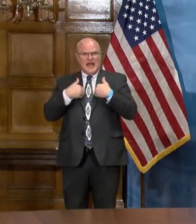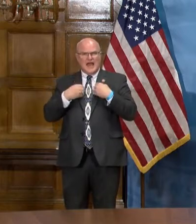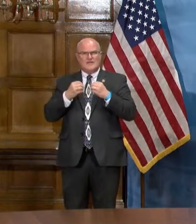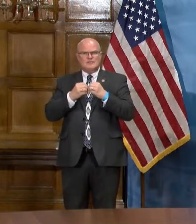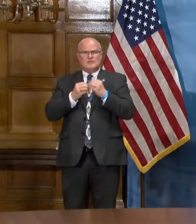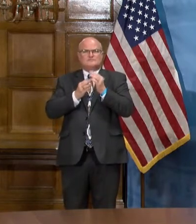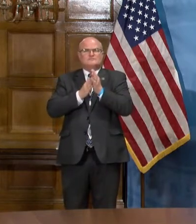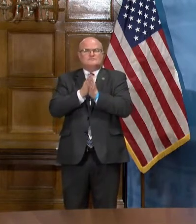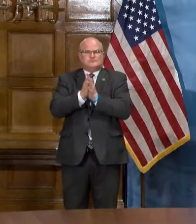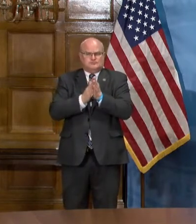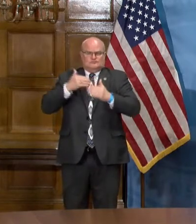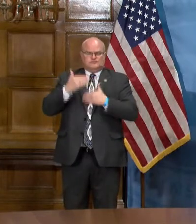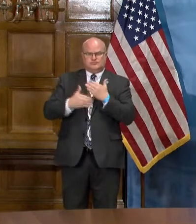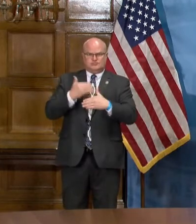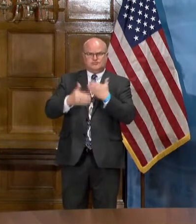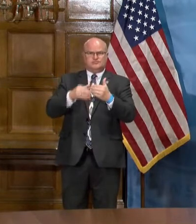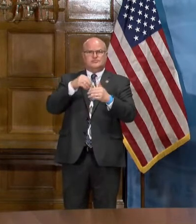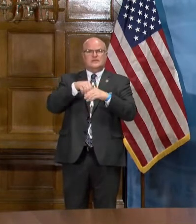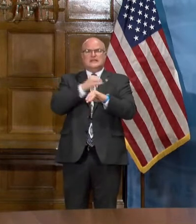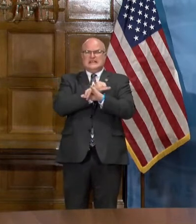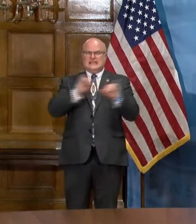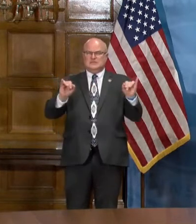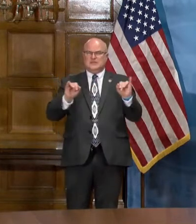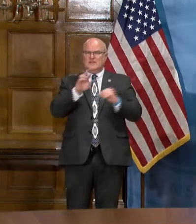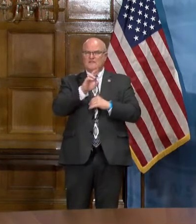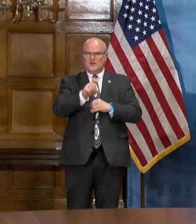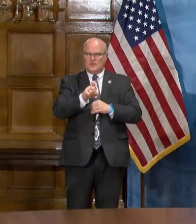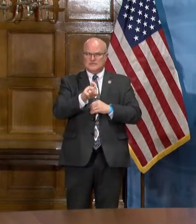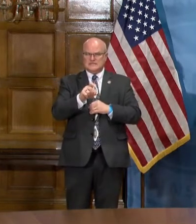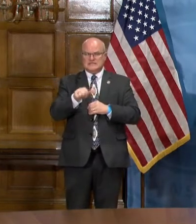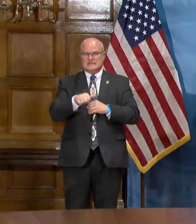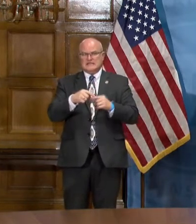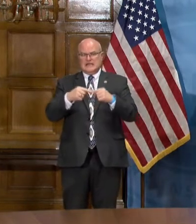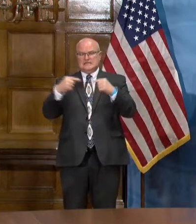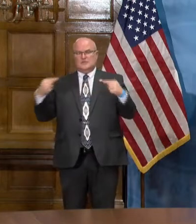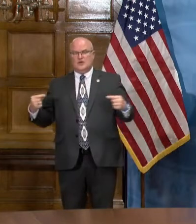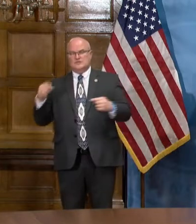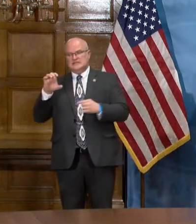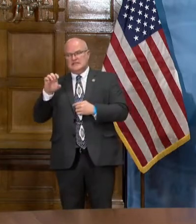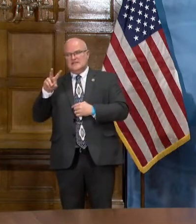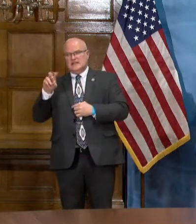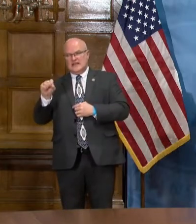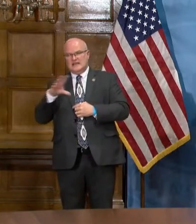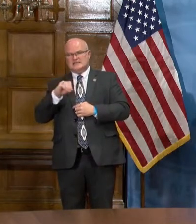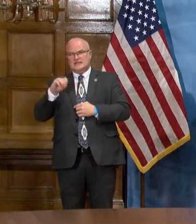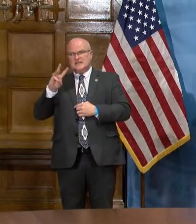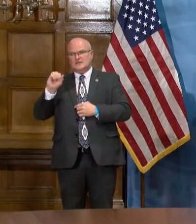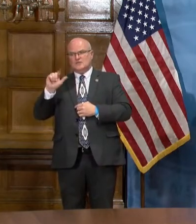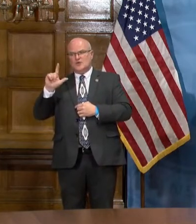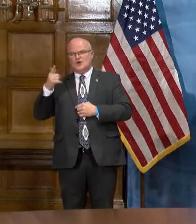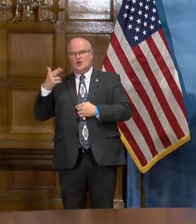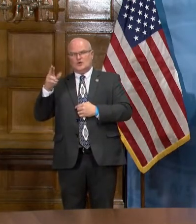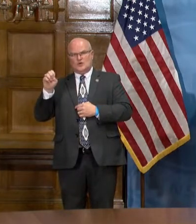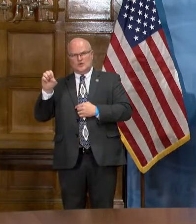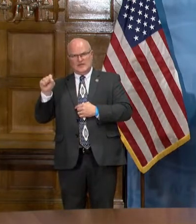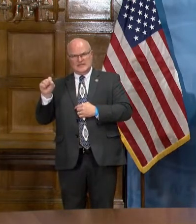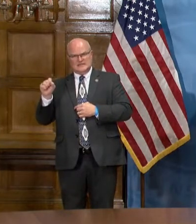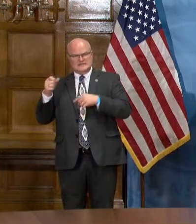or speedy process if they go to independent pharmacies as opposed to CVS or Walgreens. Is that accurate, and can you kind of speak to